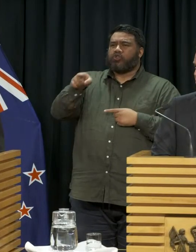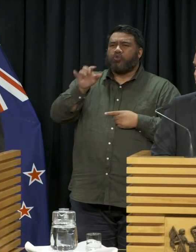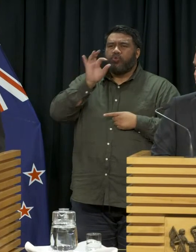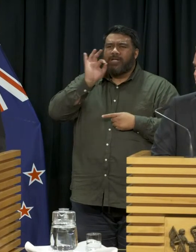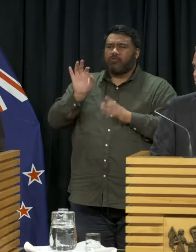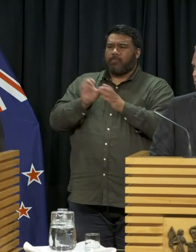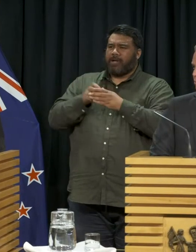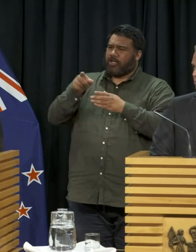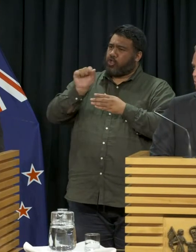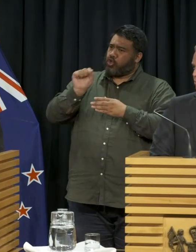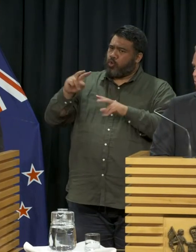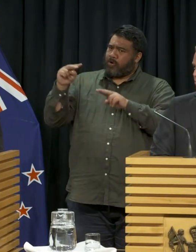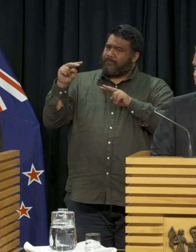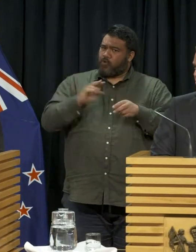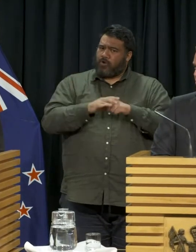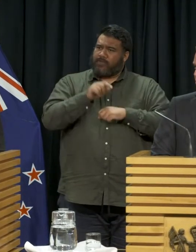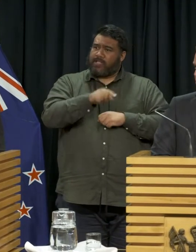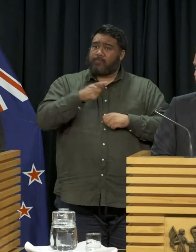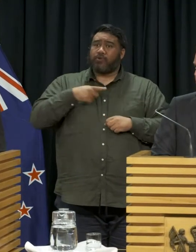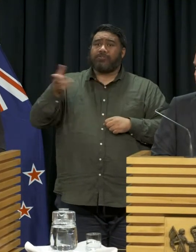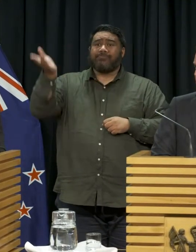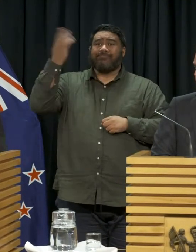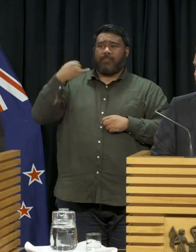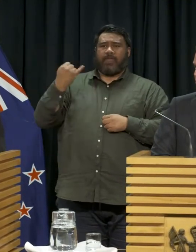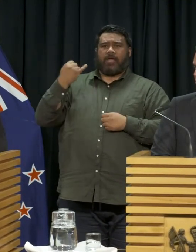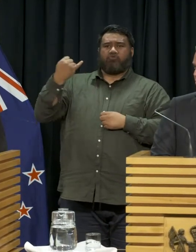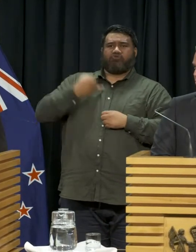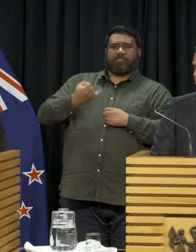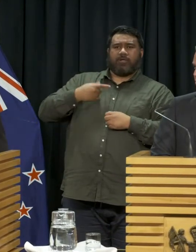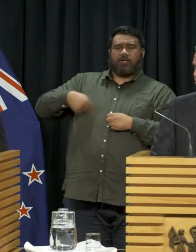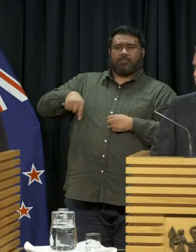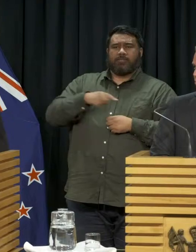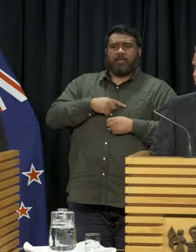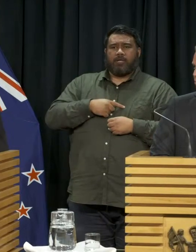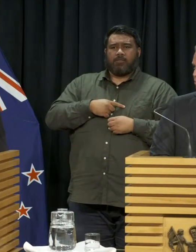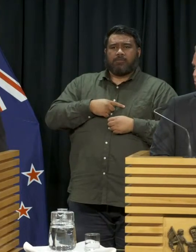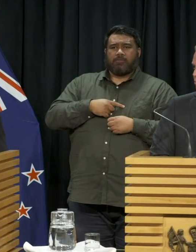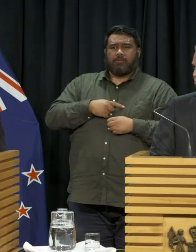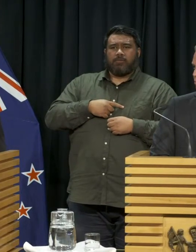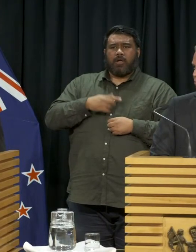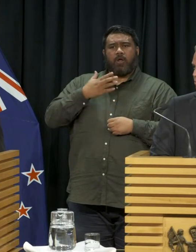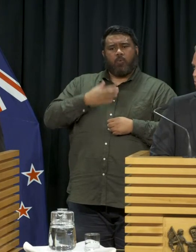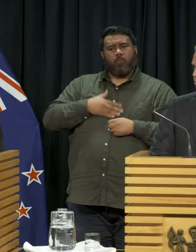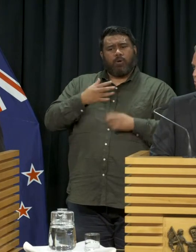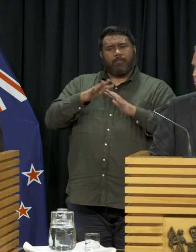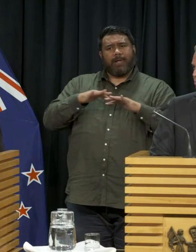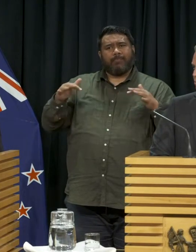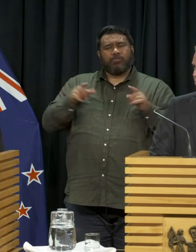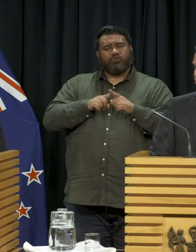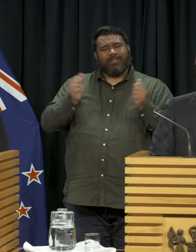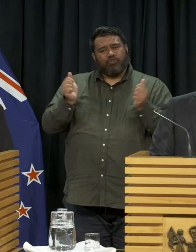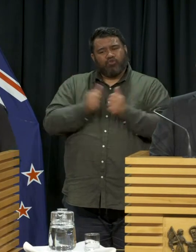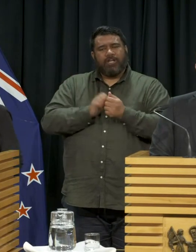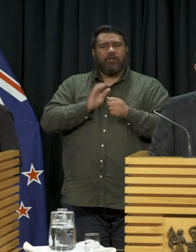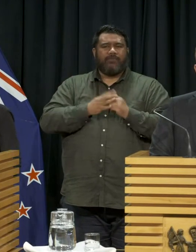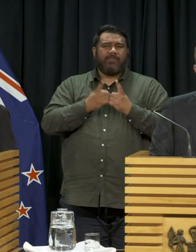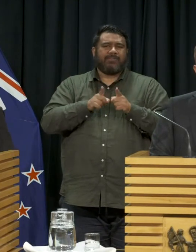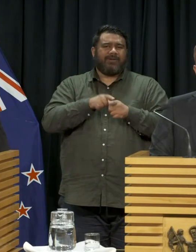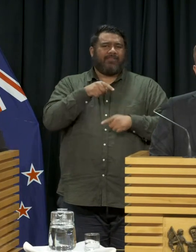position on this issue because they criticised us when we did that, and I would like to see whether or not Parliament can reach some consensus on these issues.